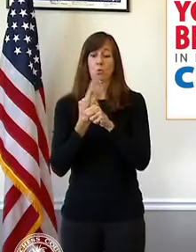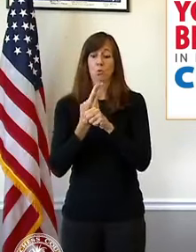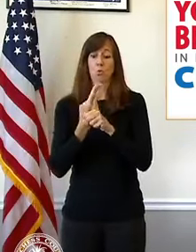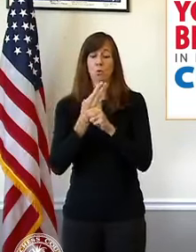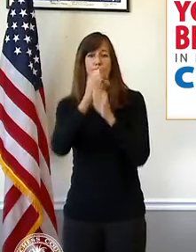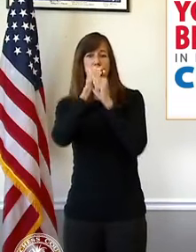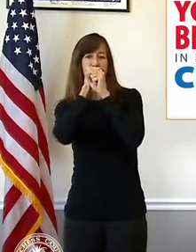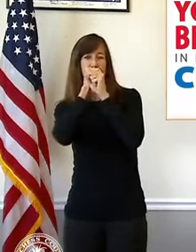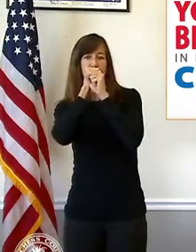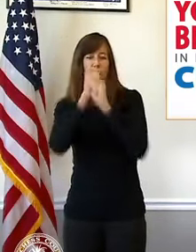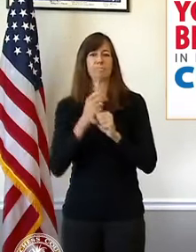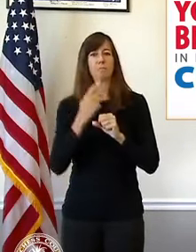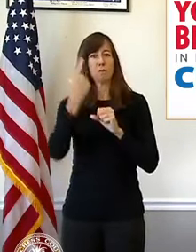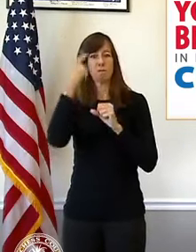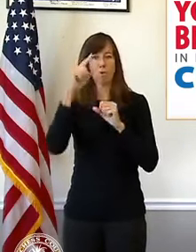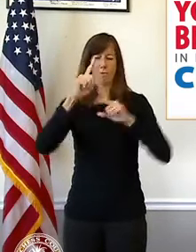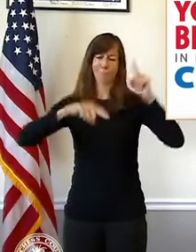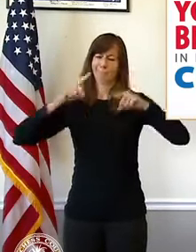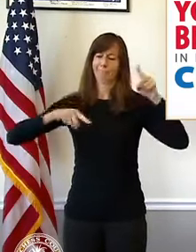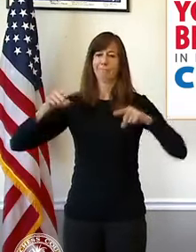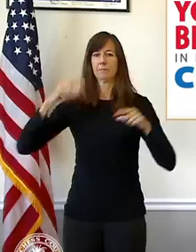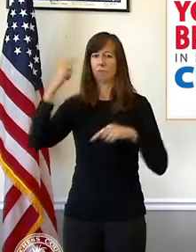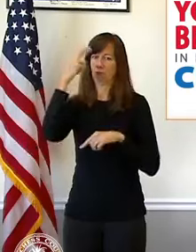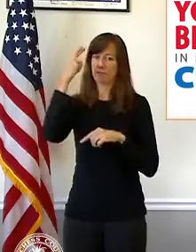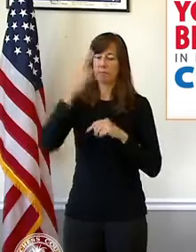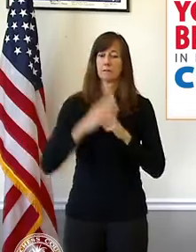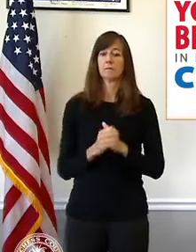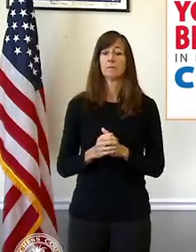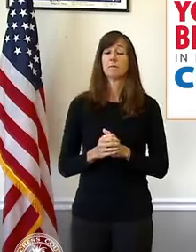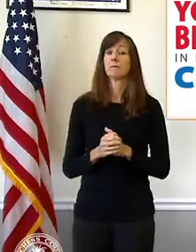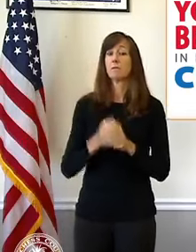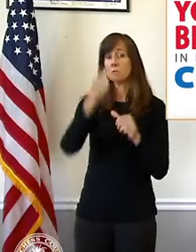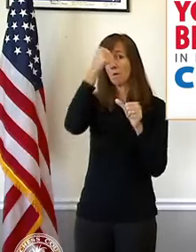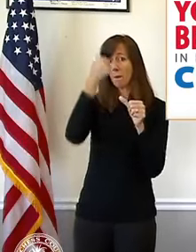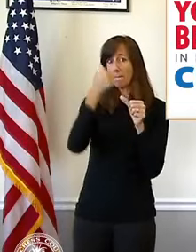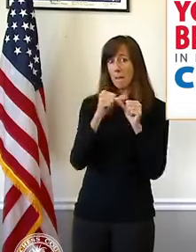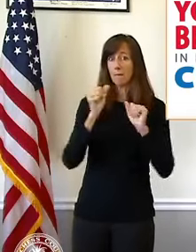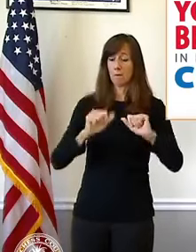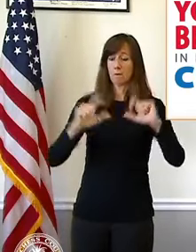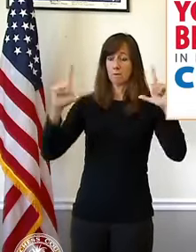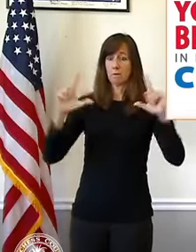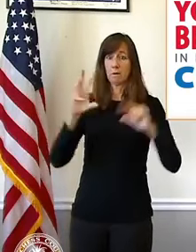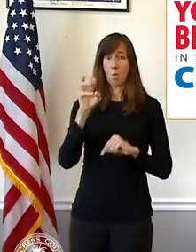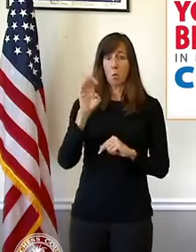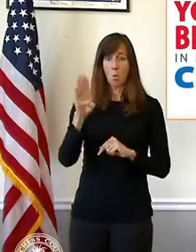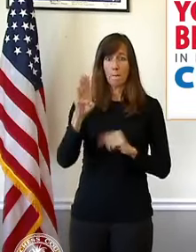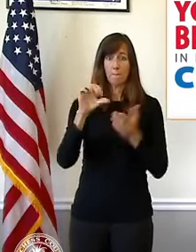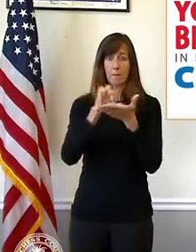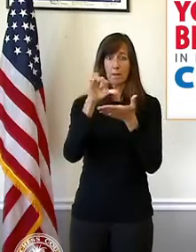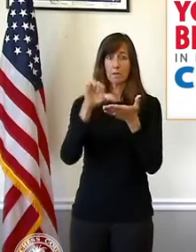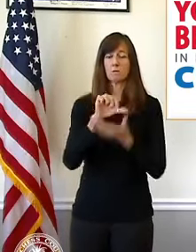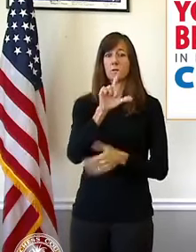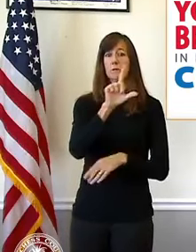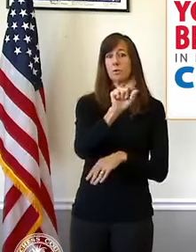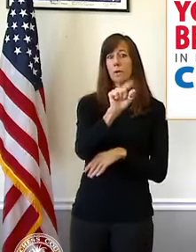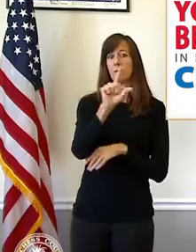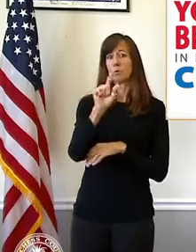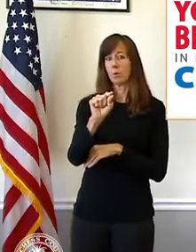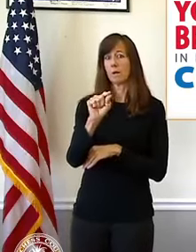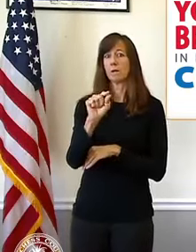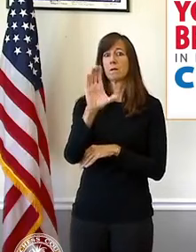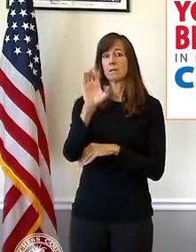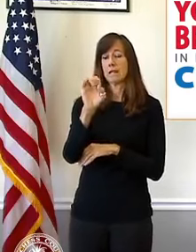apportionment, if you will. Keep in mind, so number one, 2020census.gov. You can complete your census form